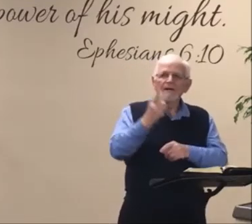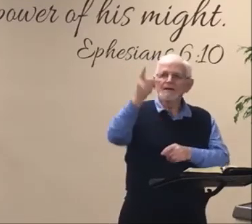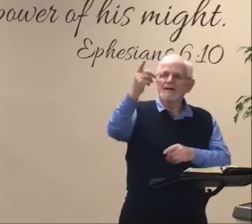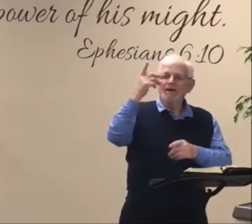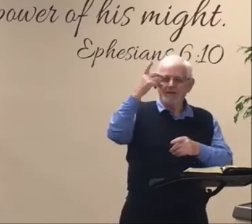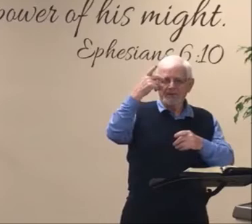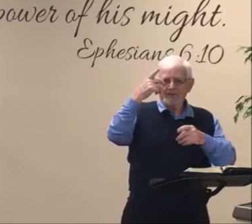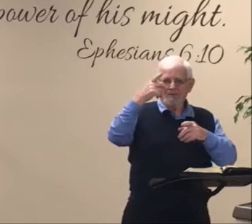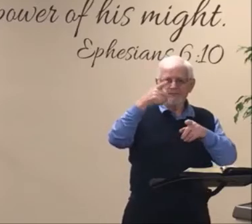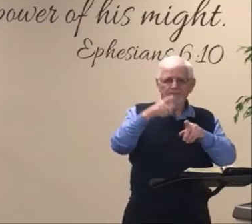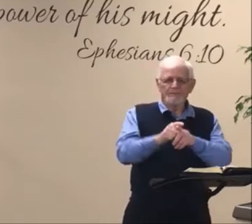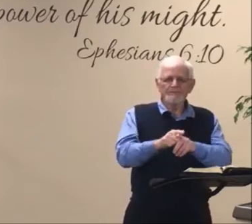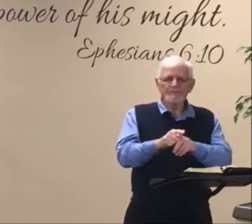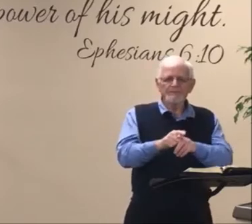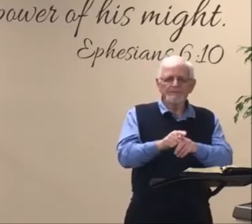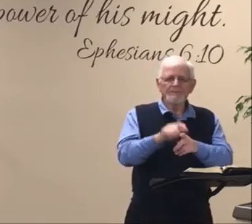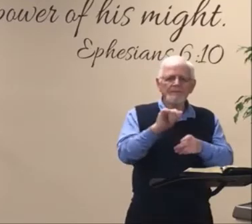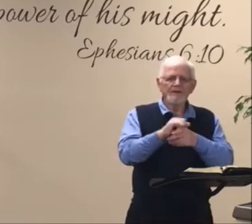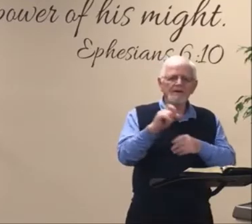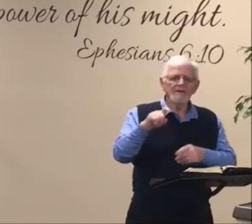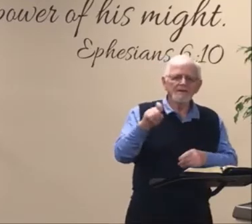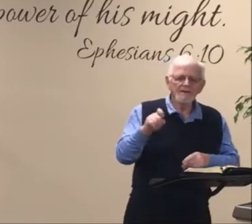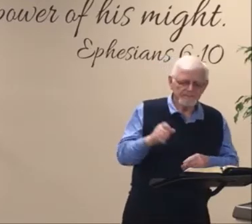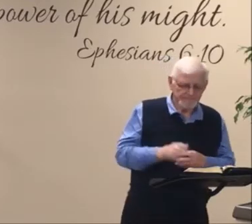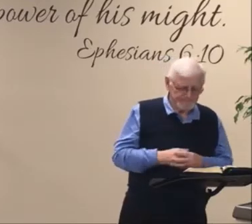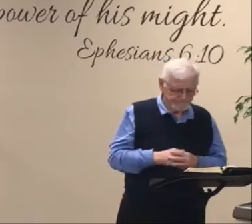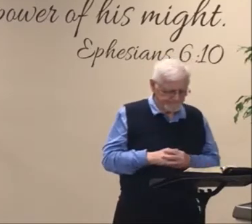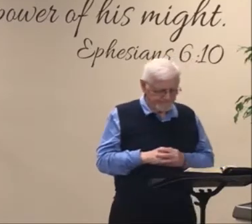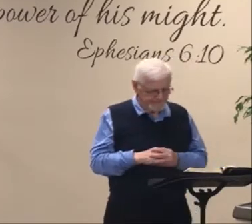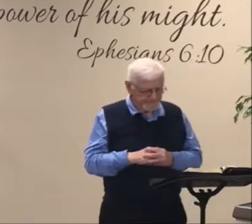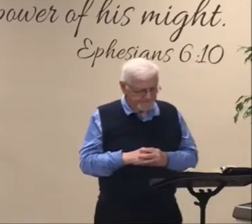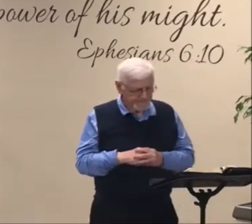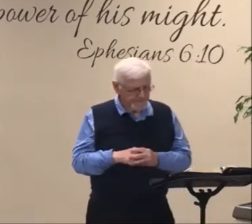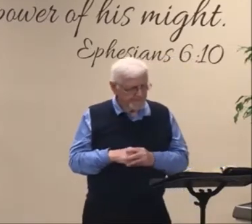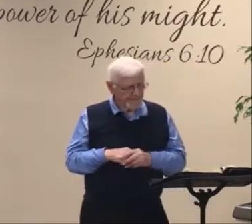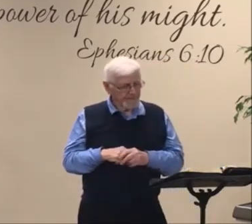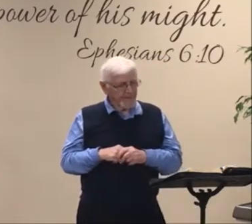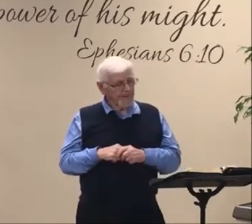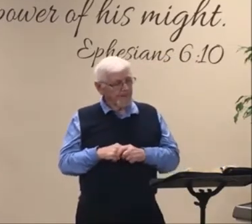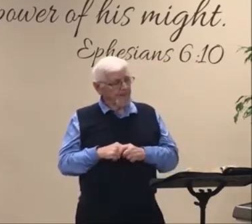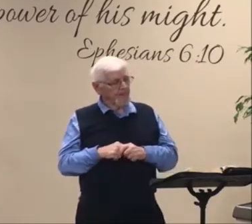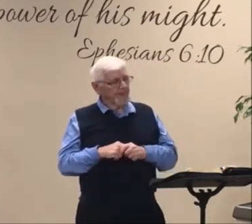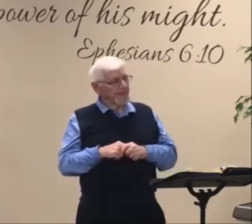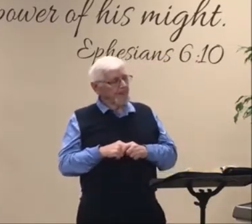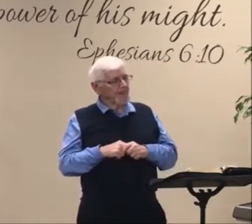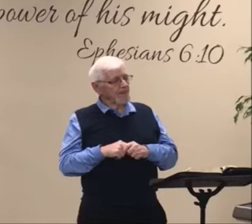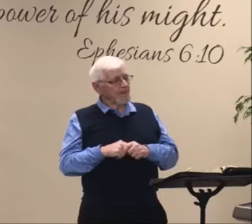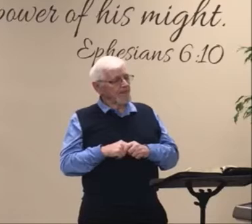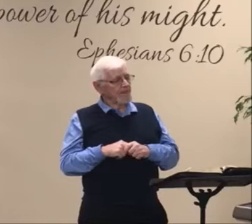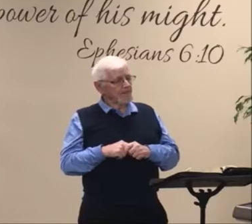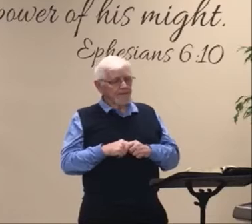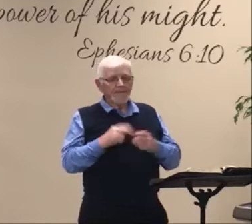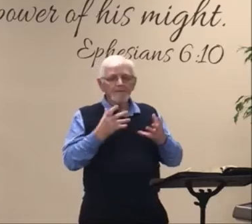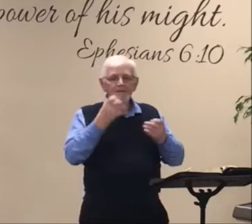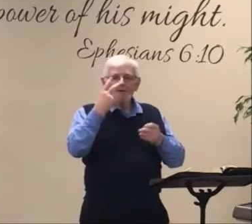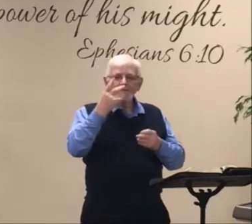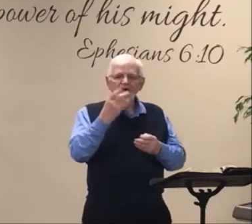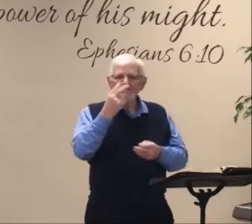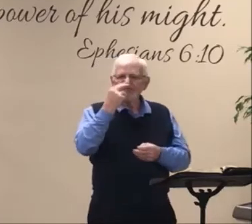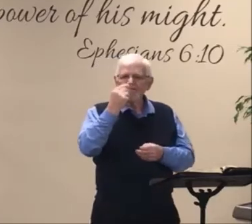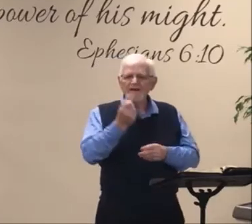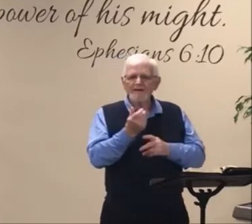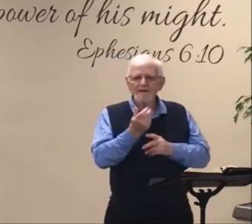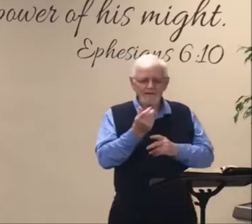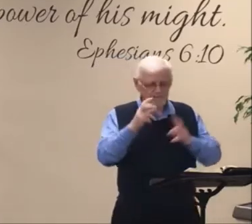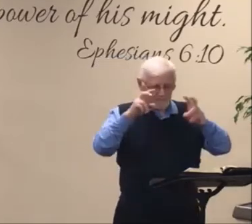receive. And that's what you need to submit to. That's what you need to submit to. If you want to see one of the most funny